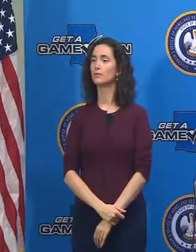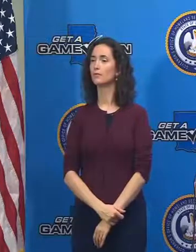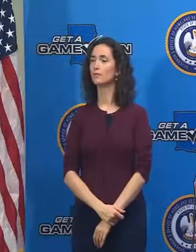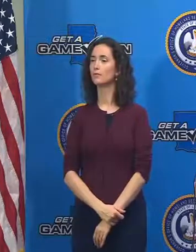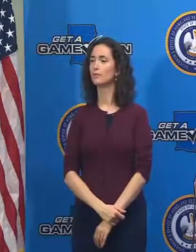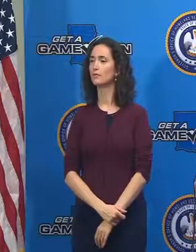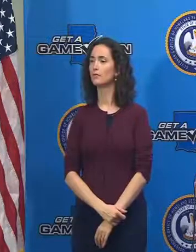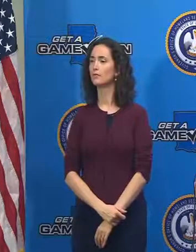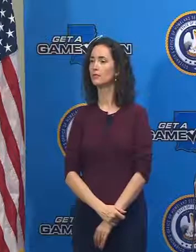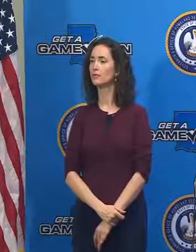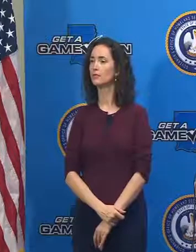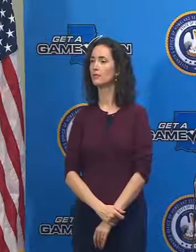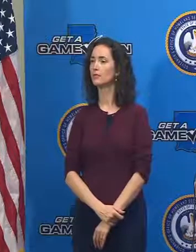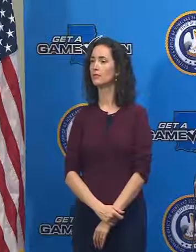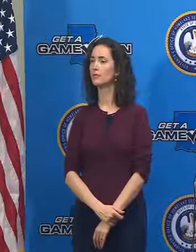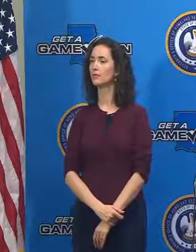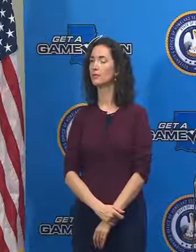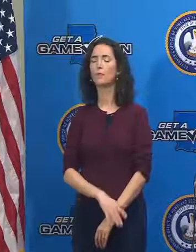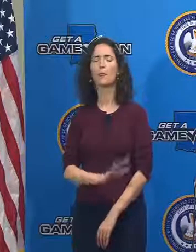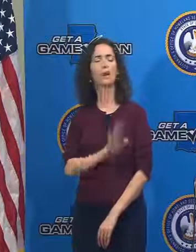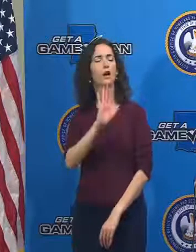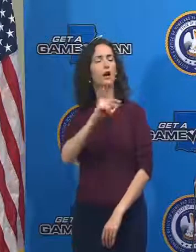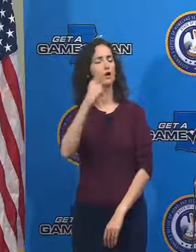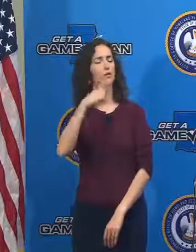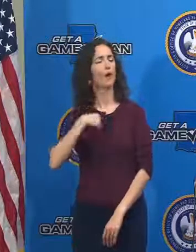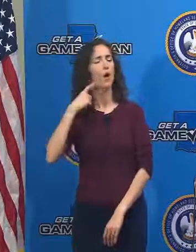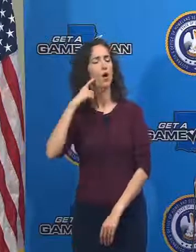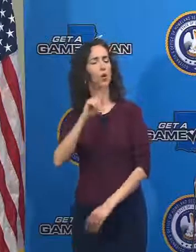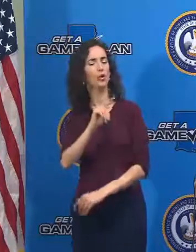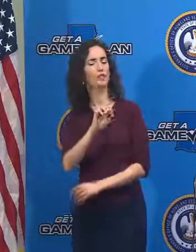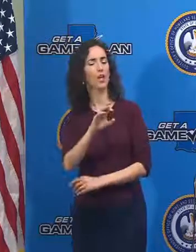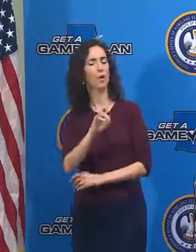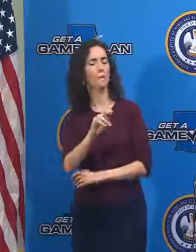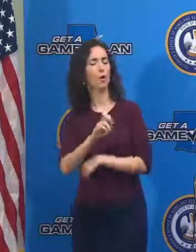are floodgate damages in Terrebonne Yeah.